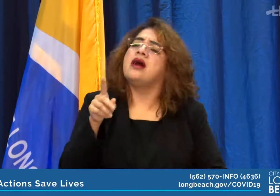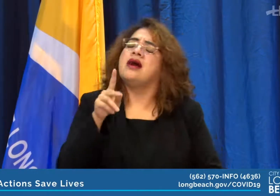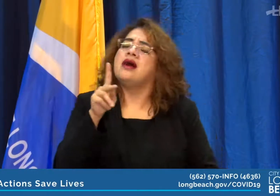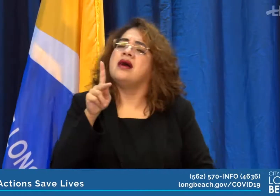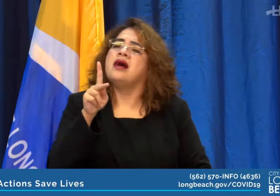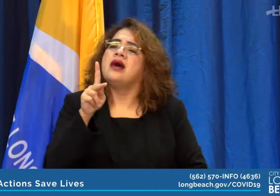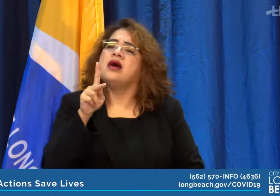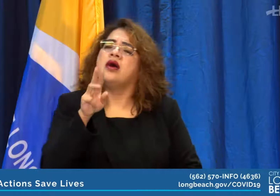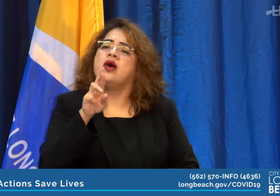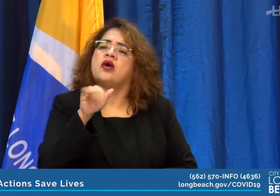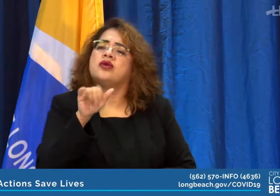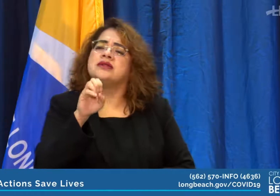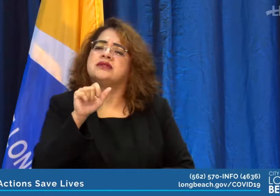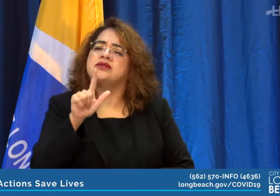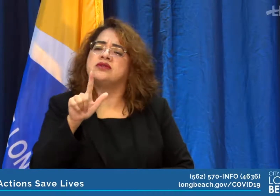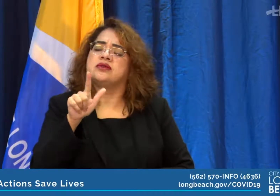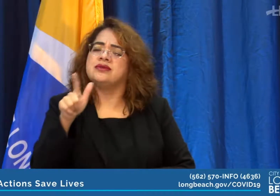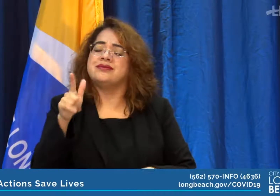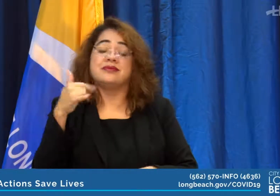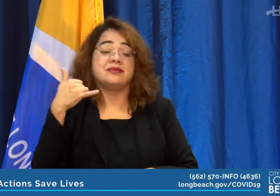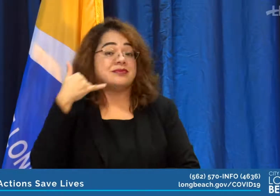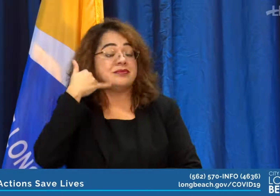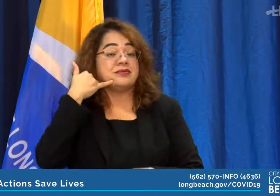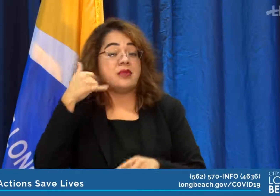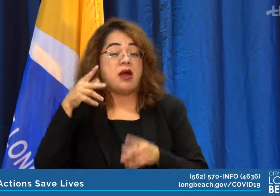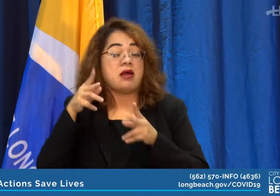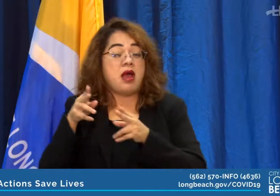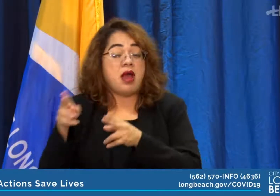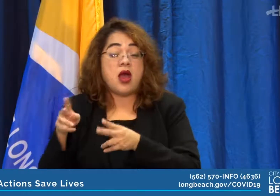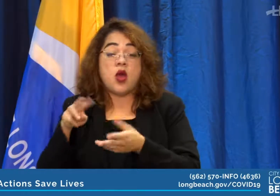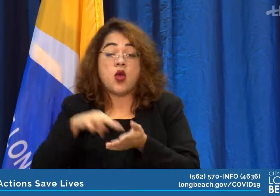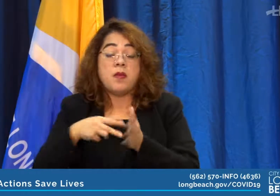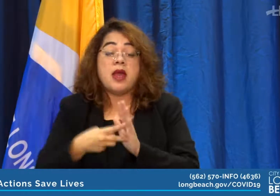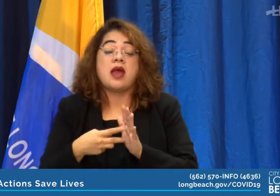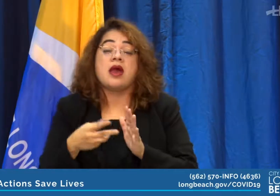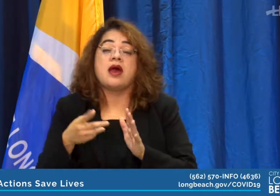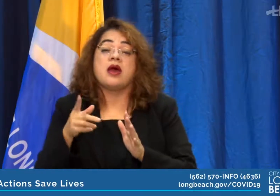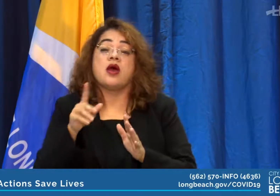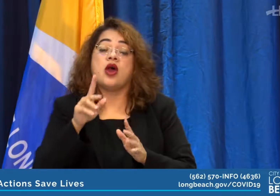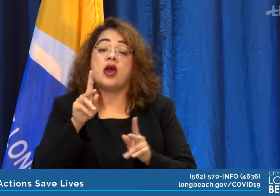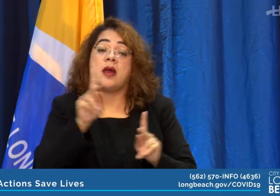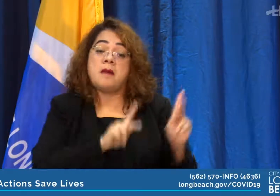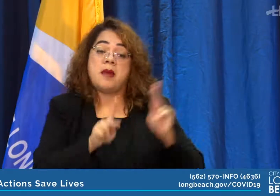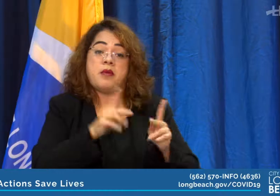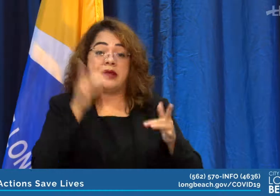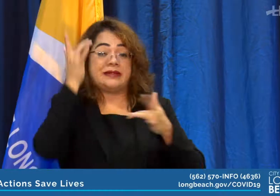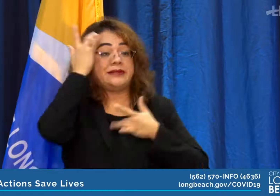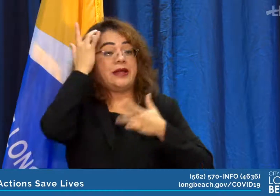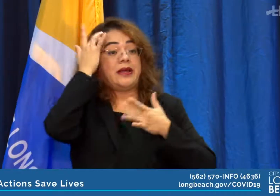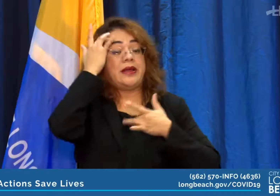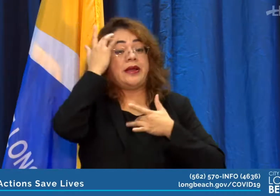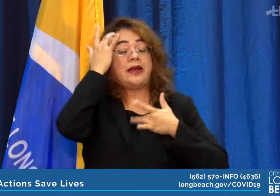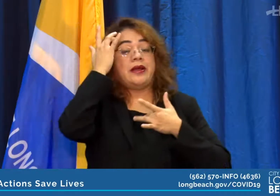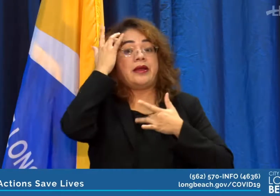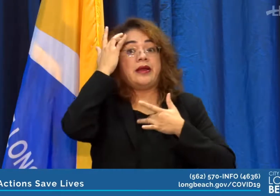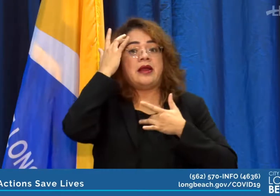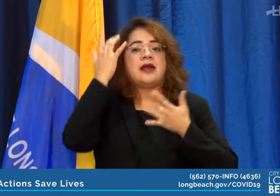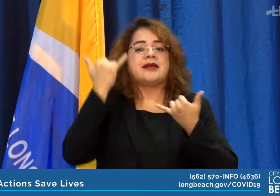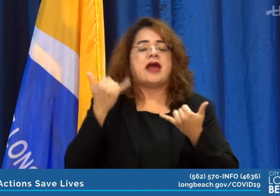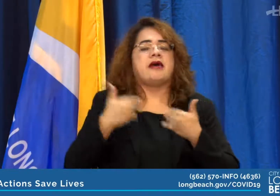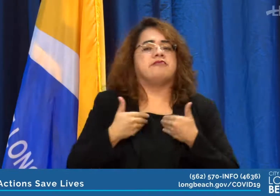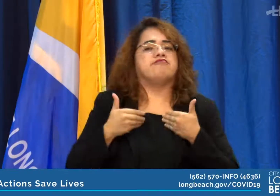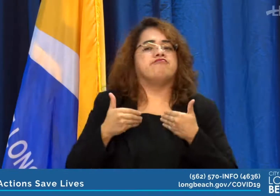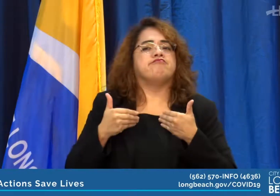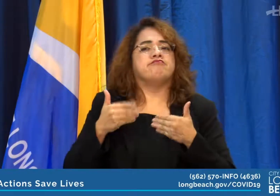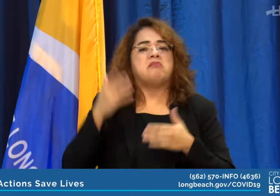Crystal, I think you cut out there for a moment. Are you asking if people have been sick all along, but they're just getting more testing